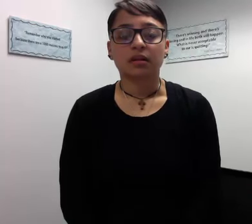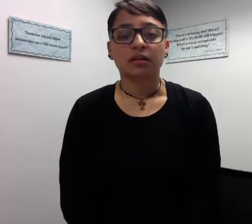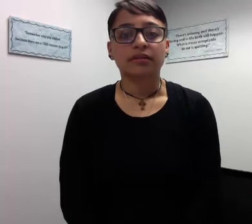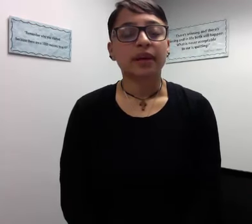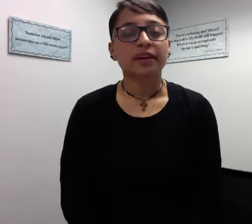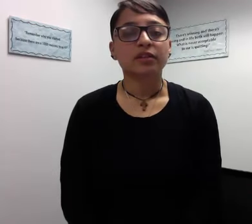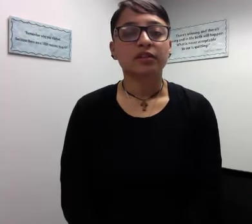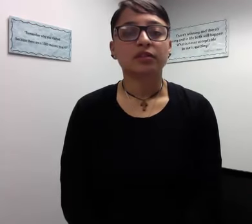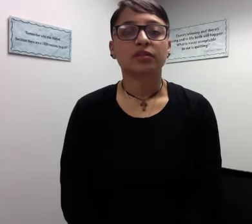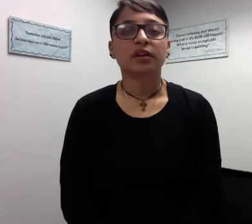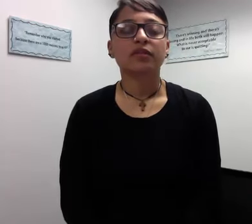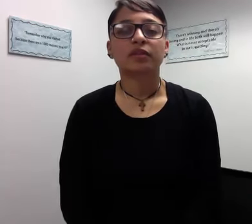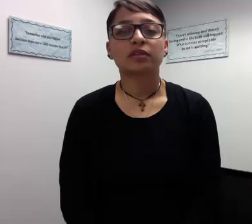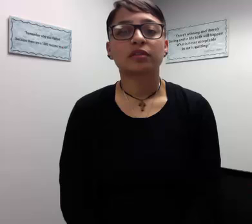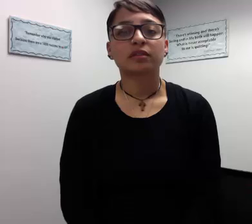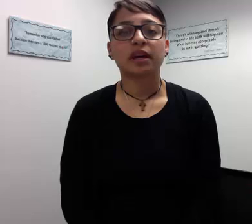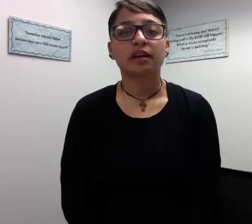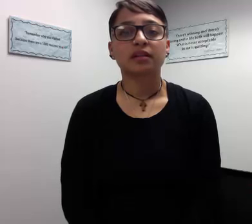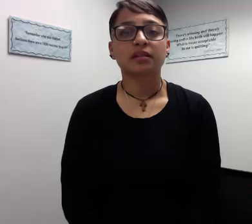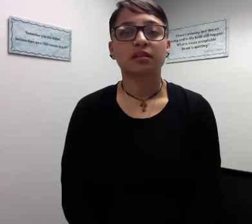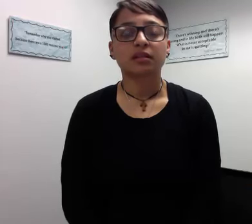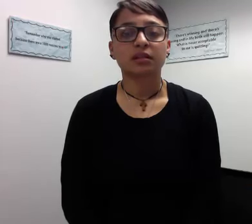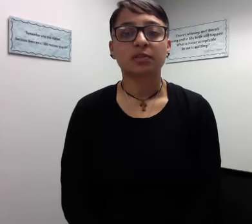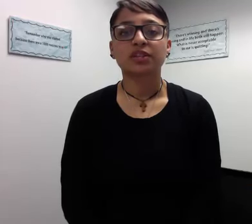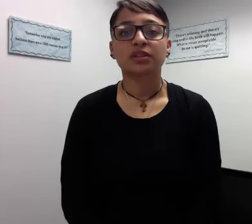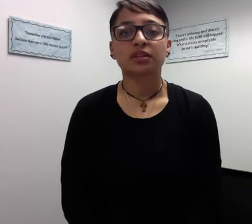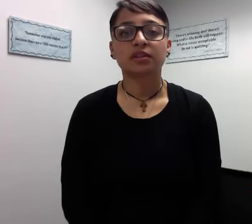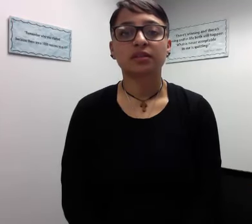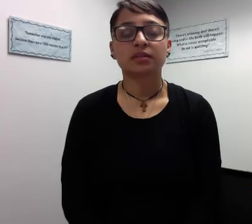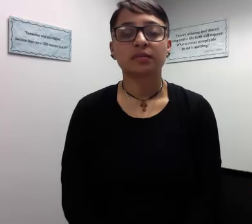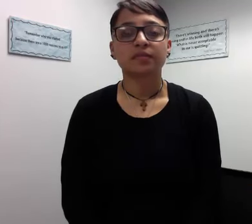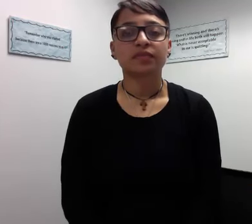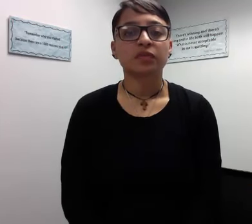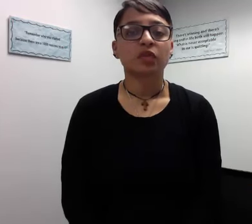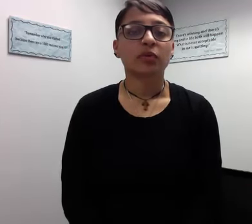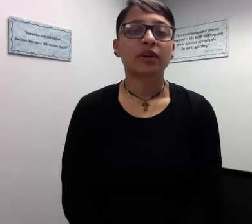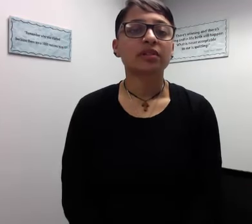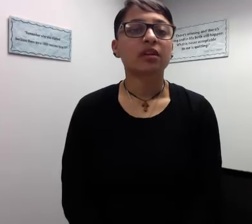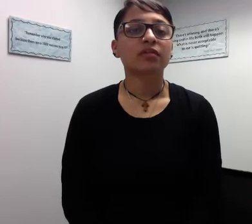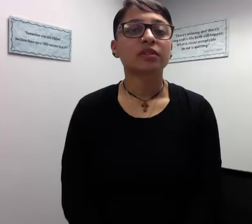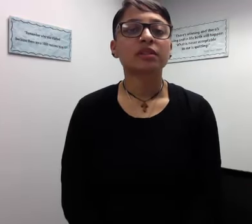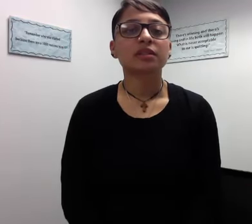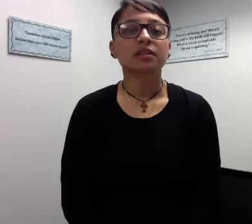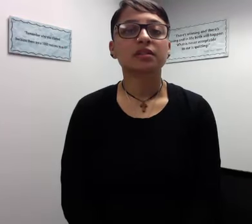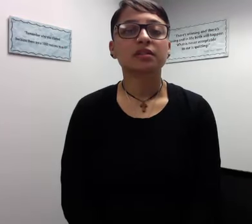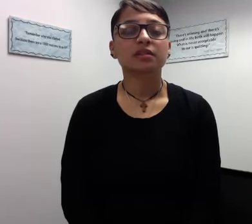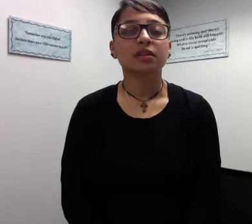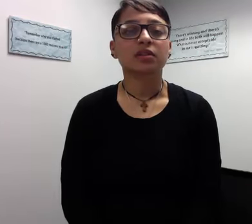If mayors or governors had speeches or press conferences or